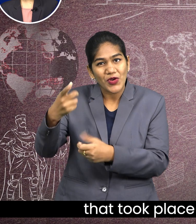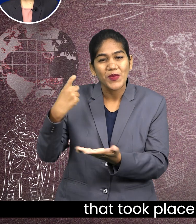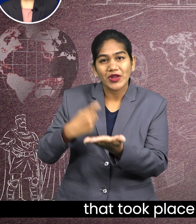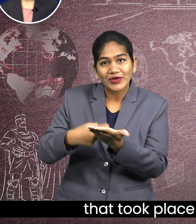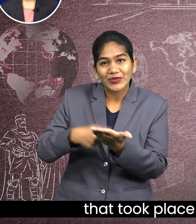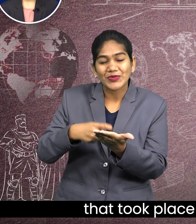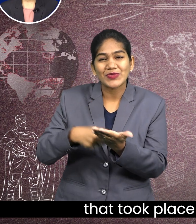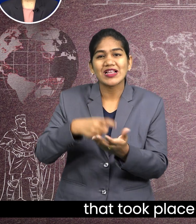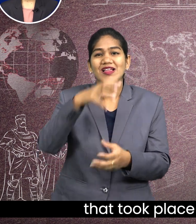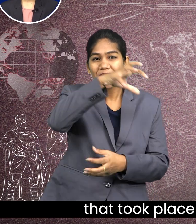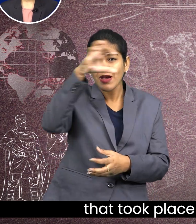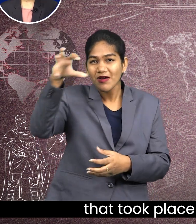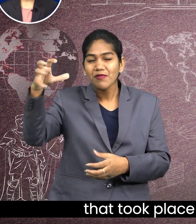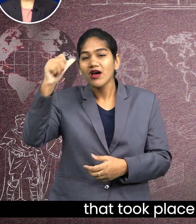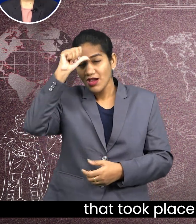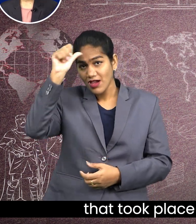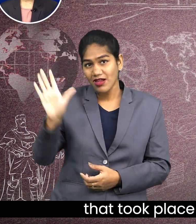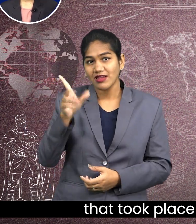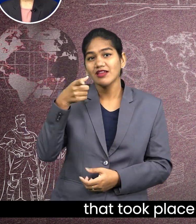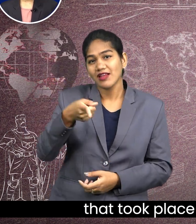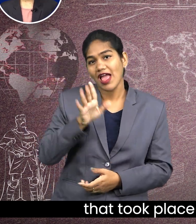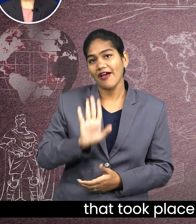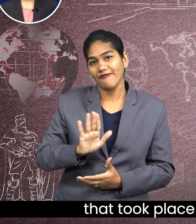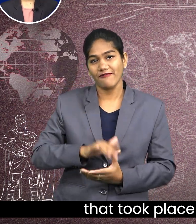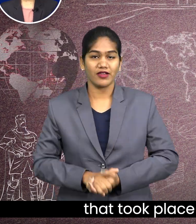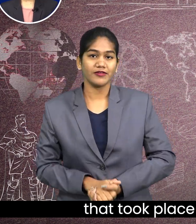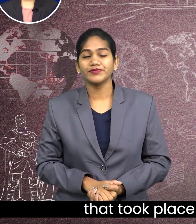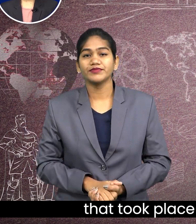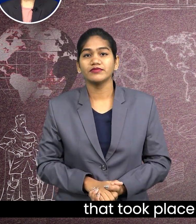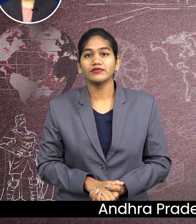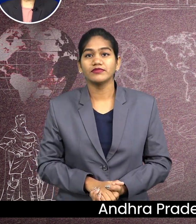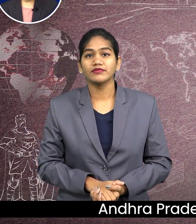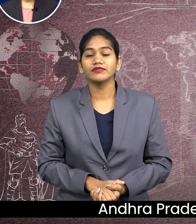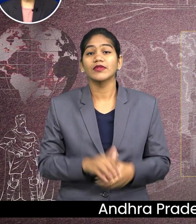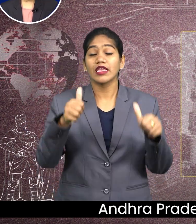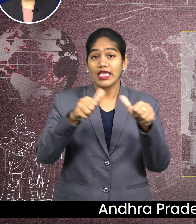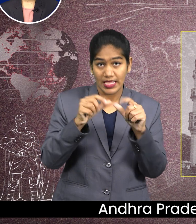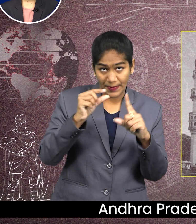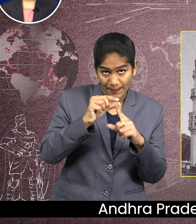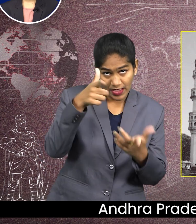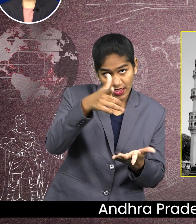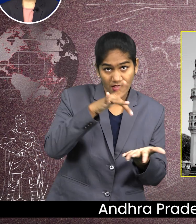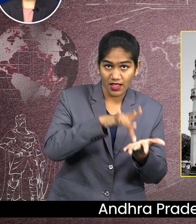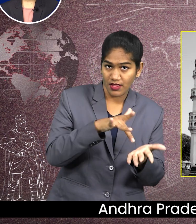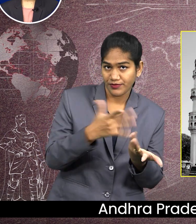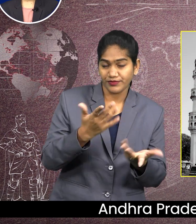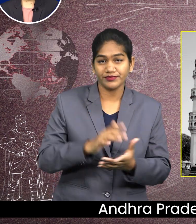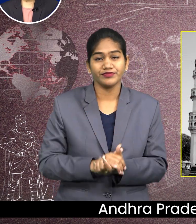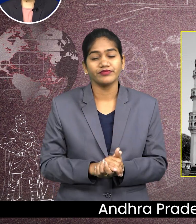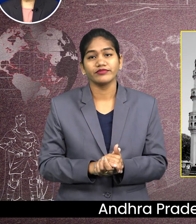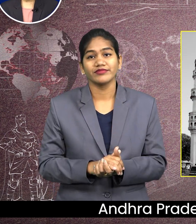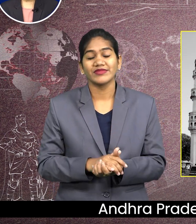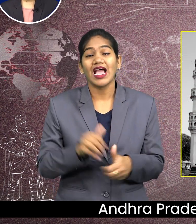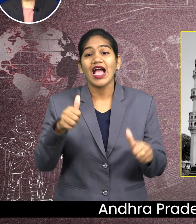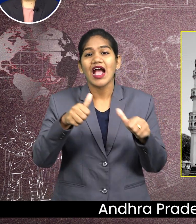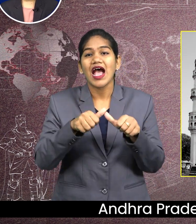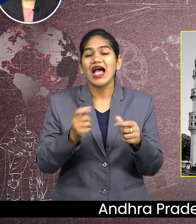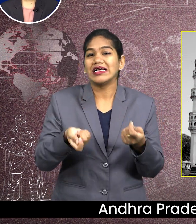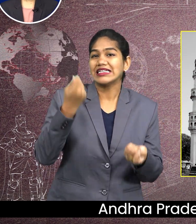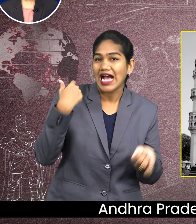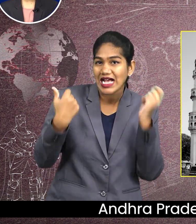of India, Andhra Pradesh, Assam